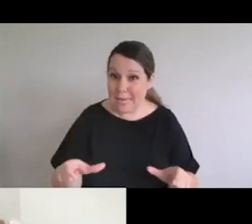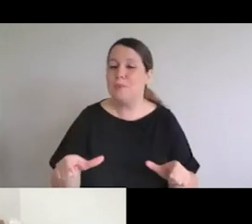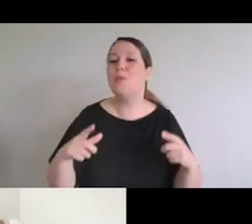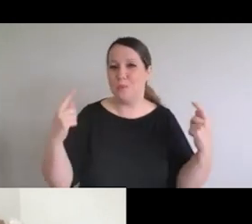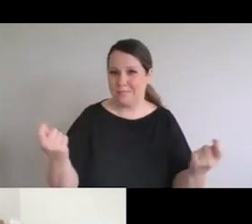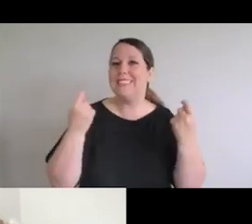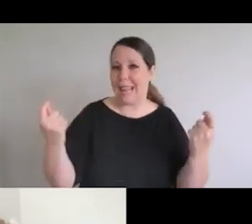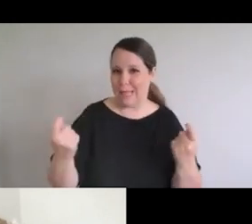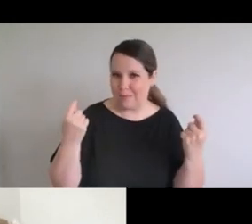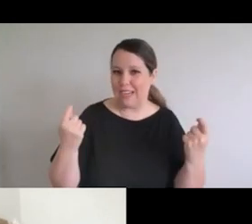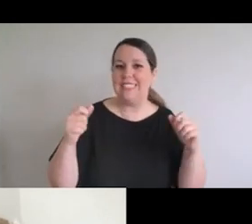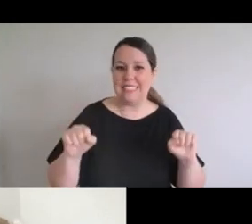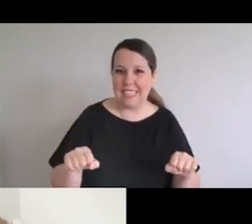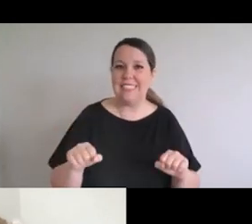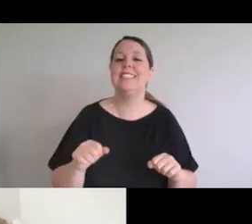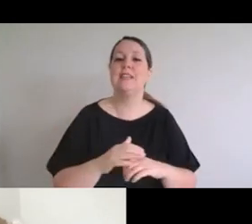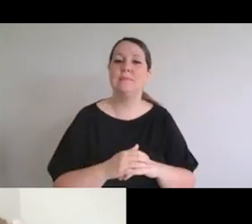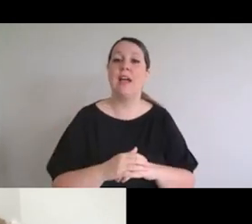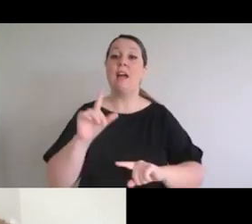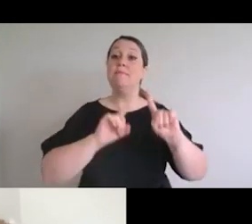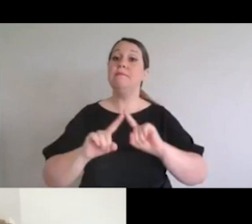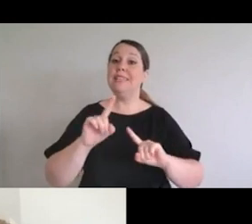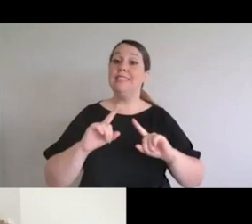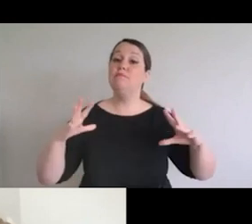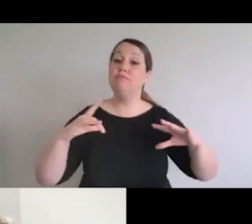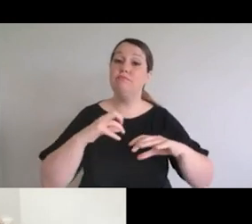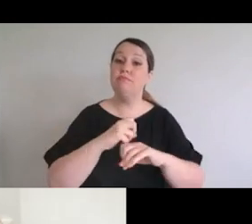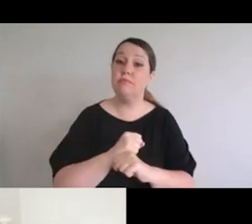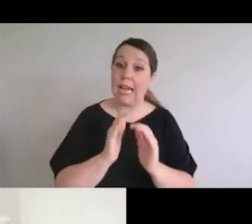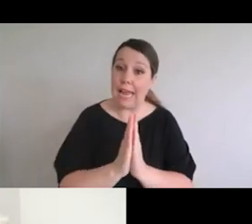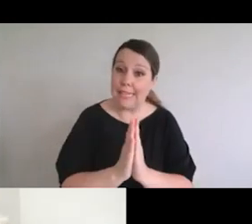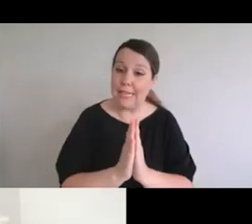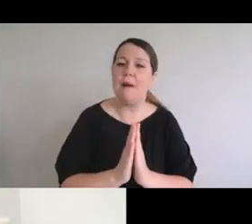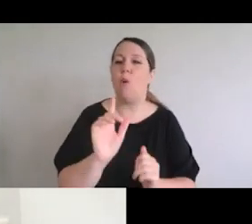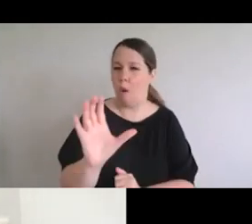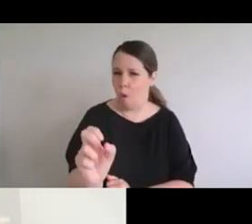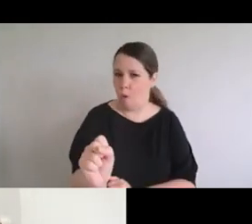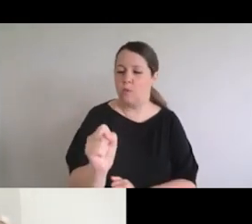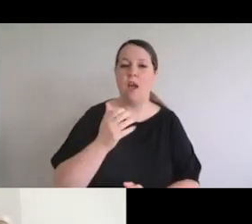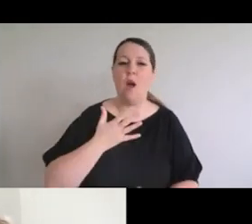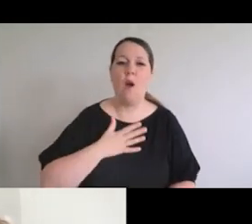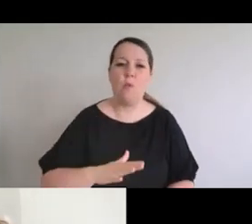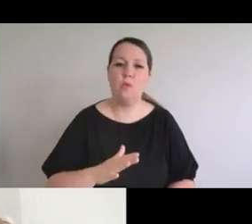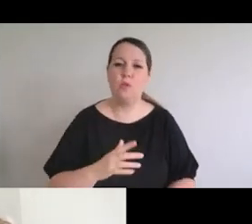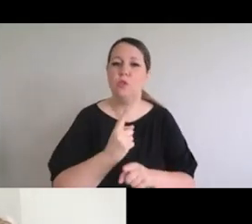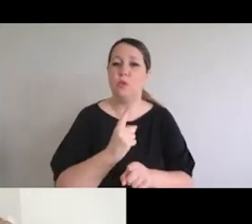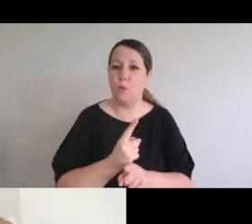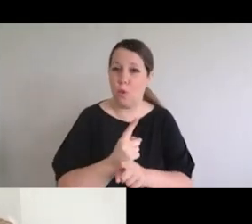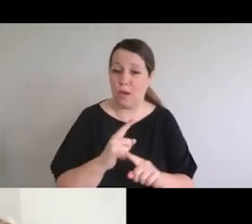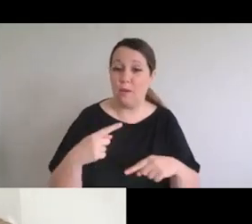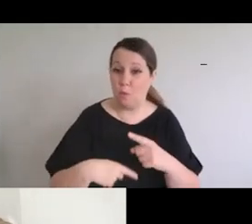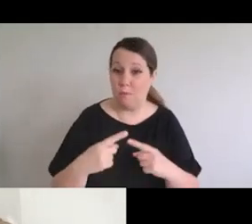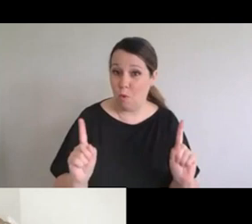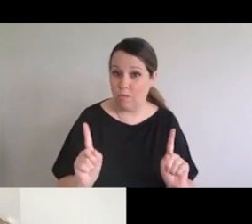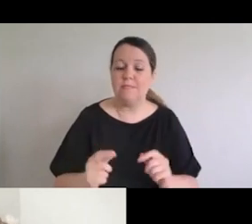Before I close our hui today with a karakia, I'd like to just convey some thanks. Firstly, I'd like